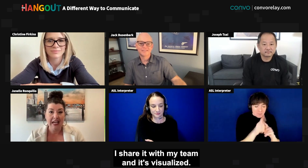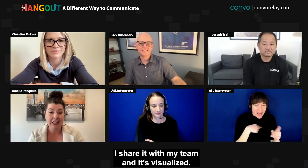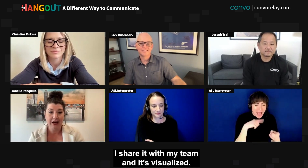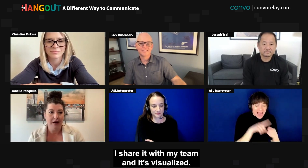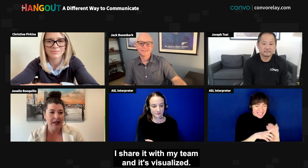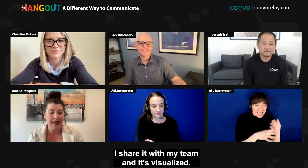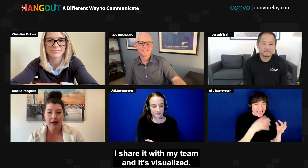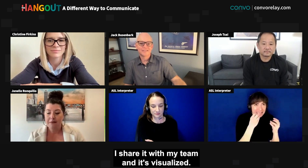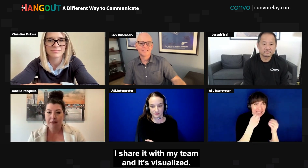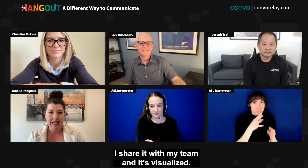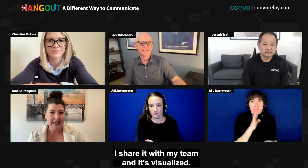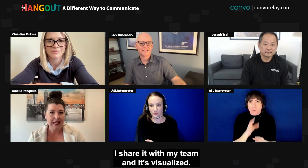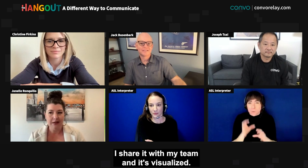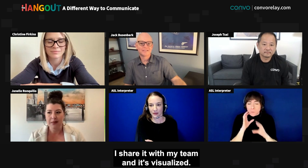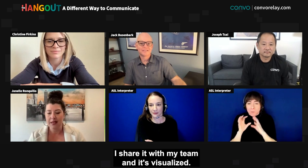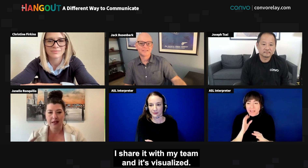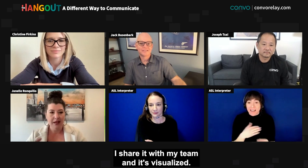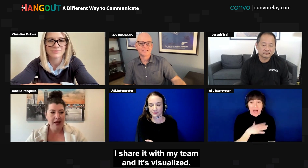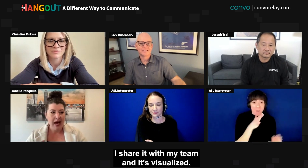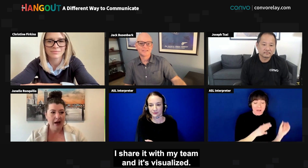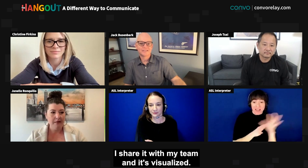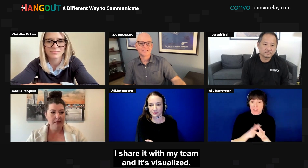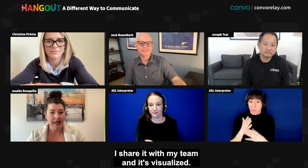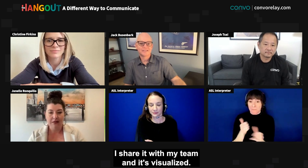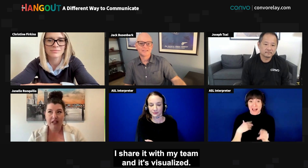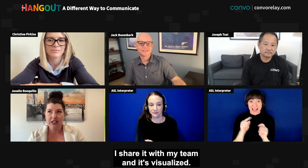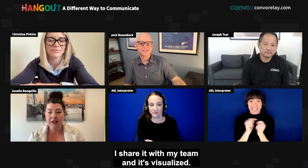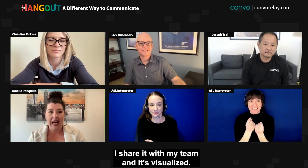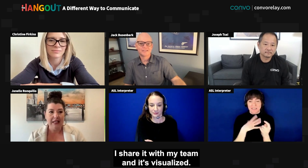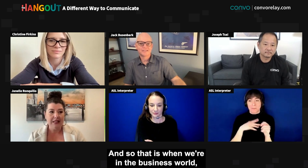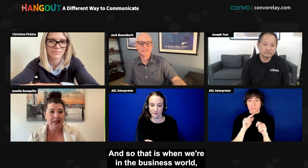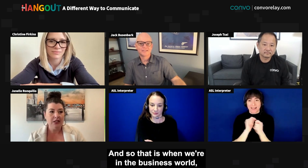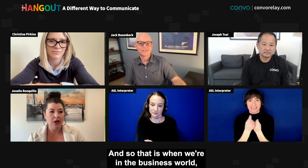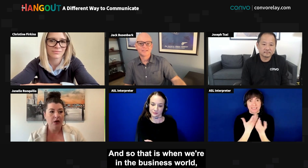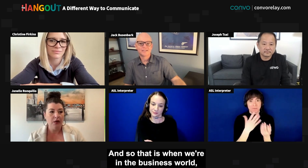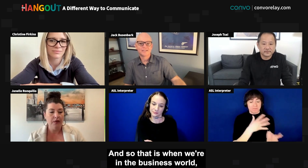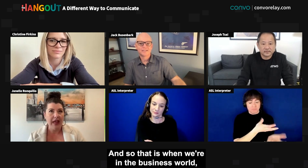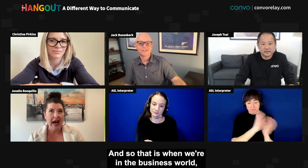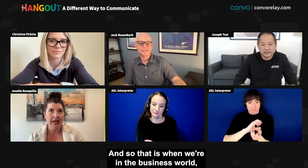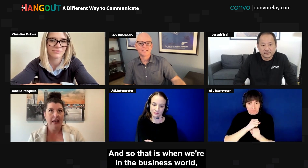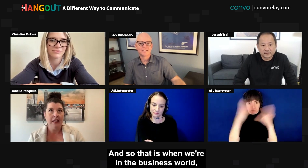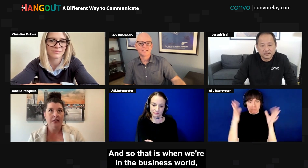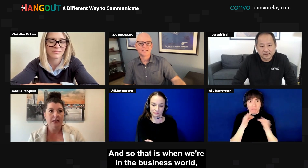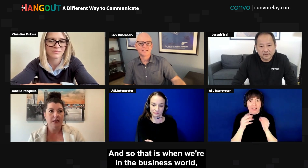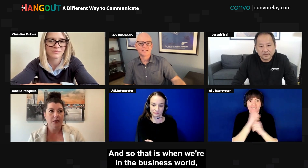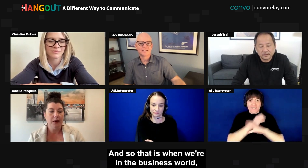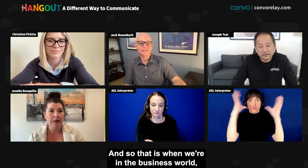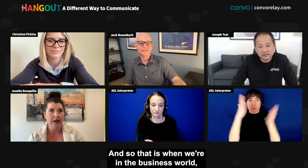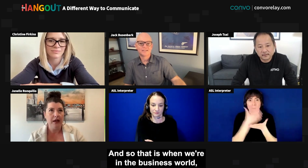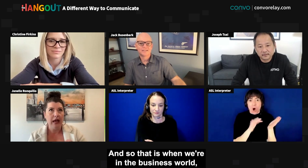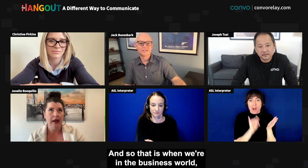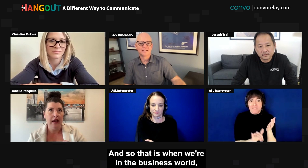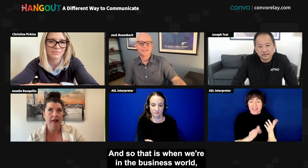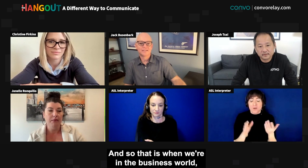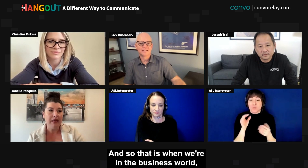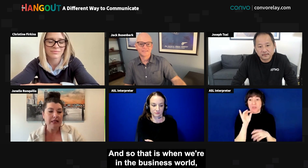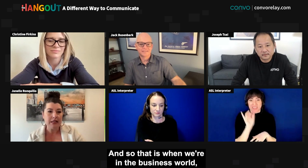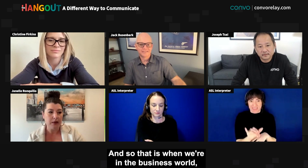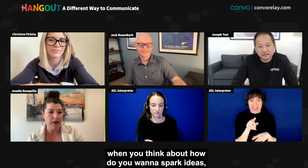share it with my team and it's visualized. And so that is when we're in the business world,